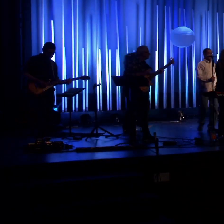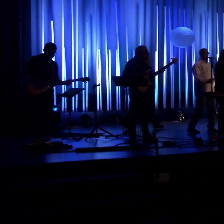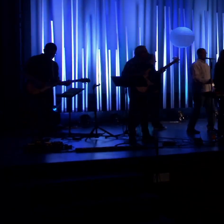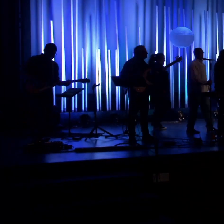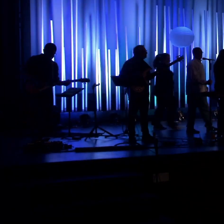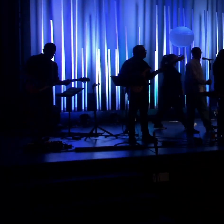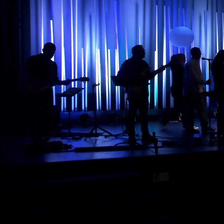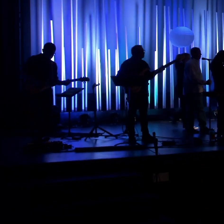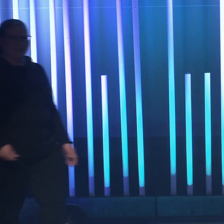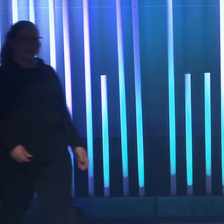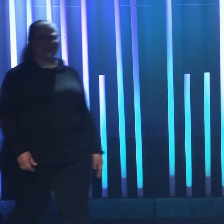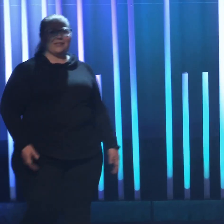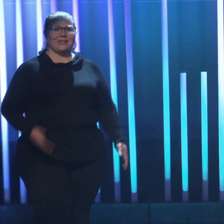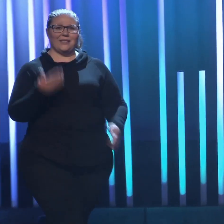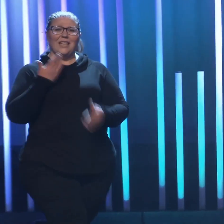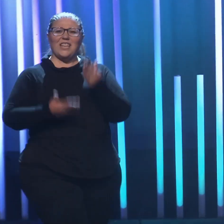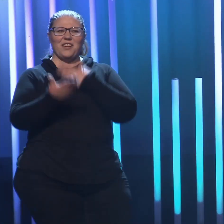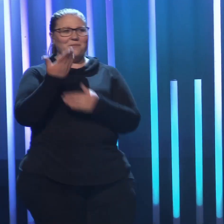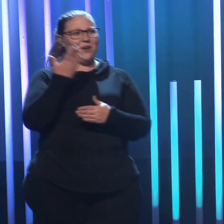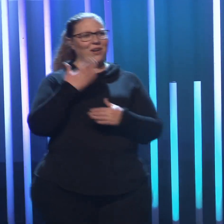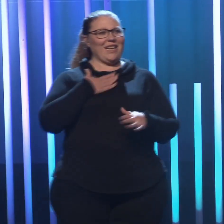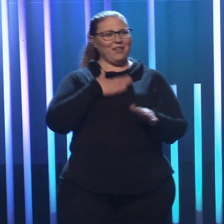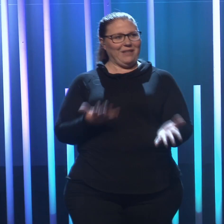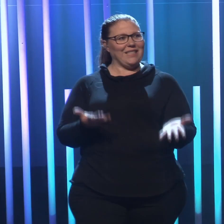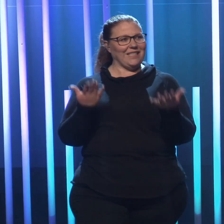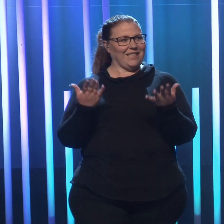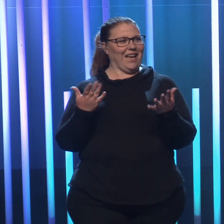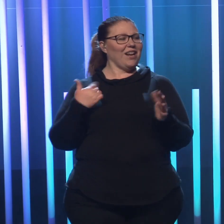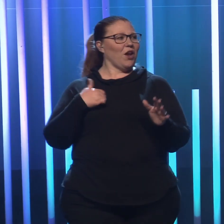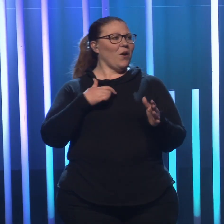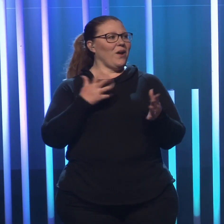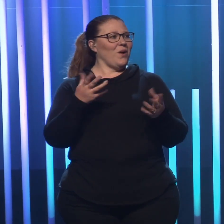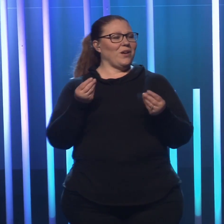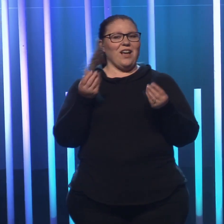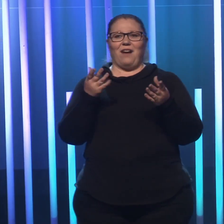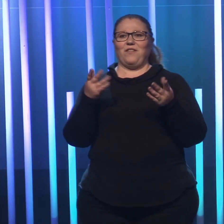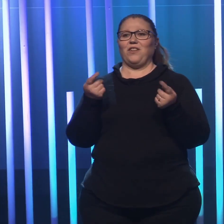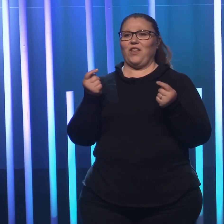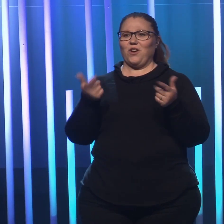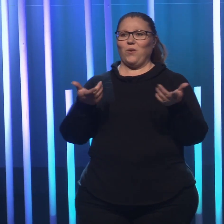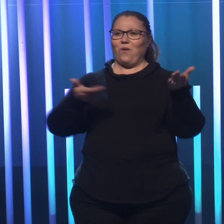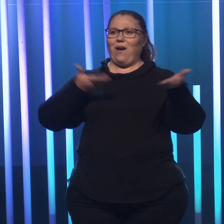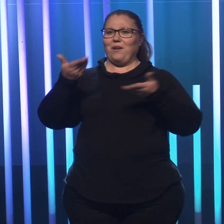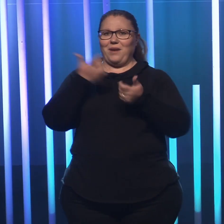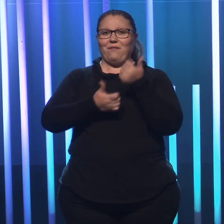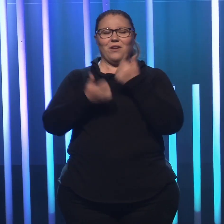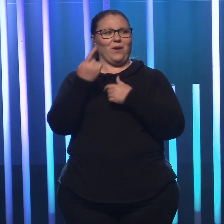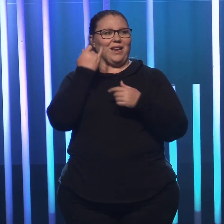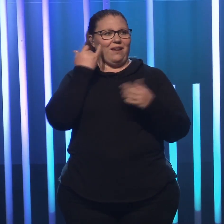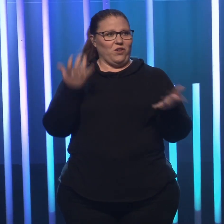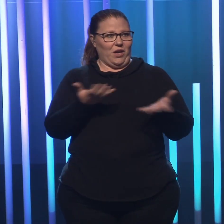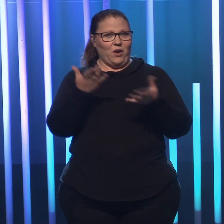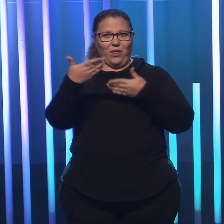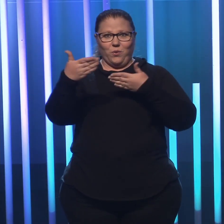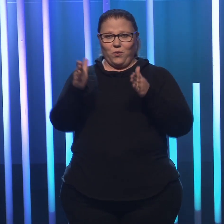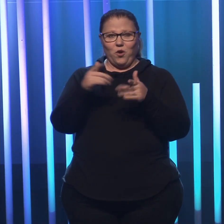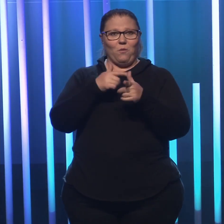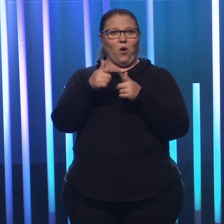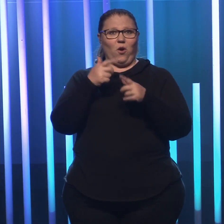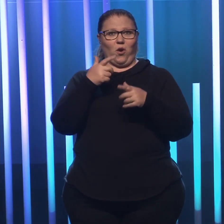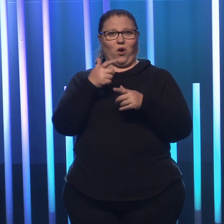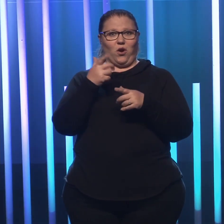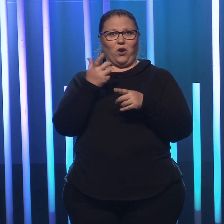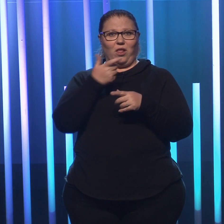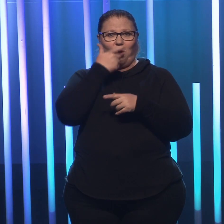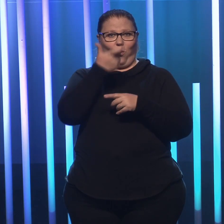Good morning, everybody. Just please remain standing. We just want to offer a quick welcome to everyone, whether you're here in the room or joining